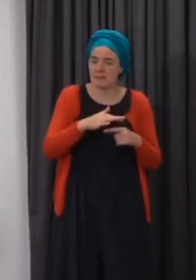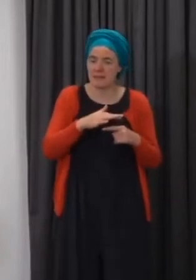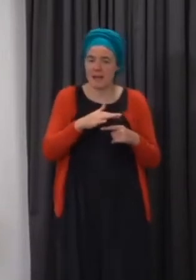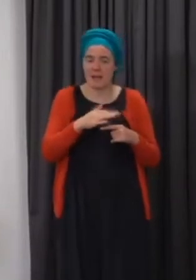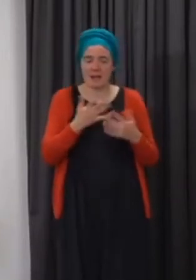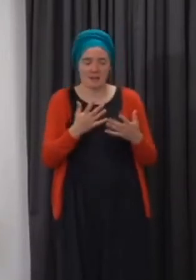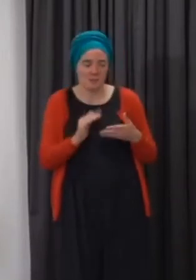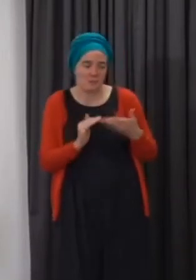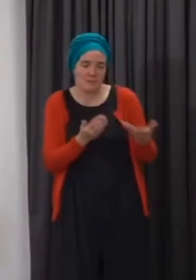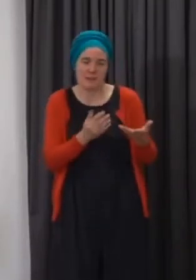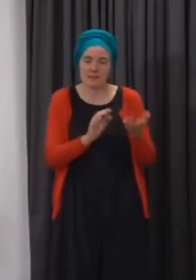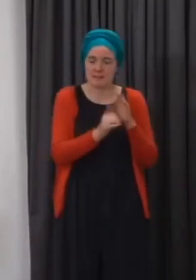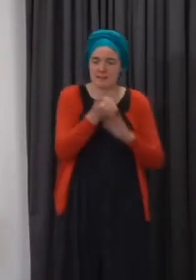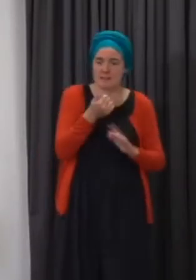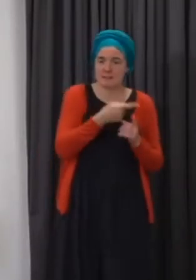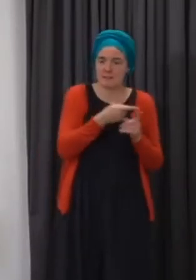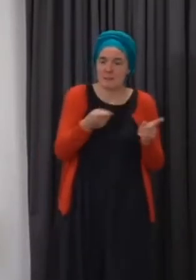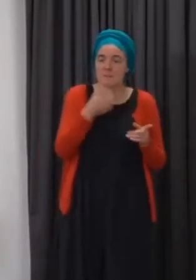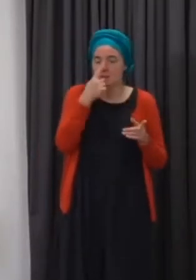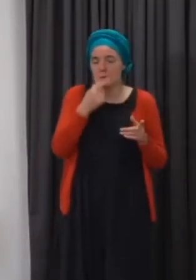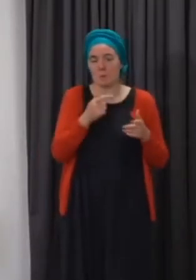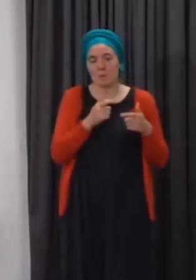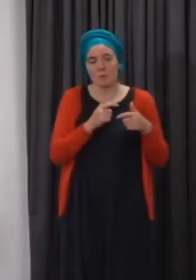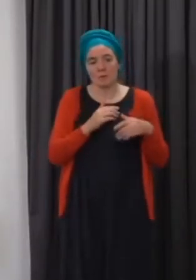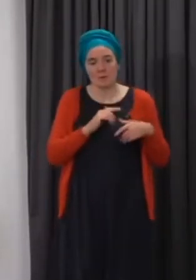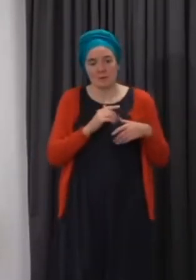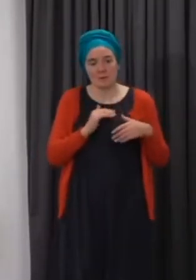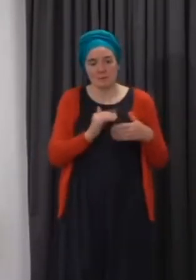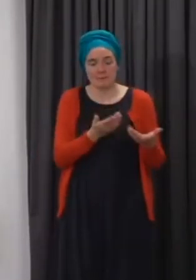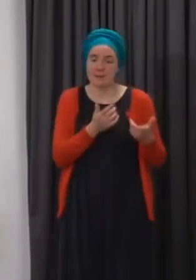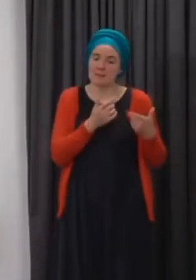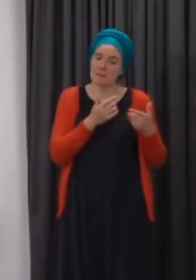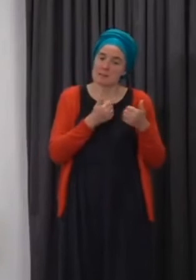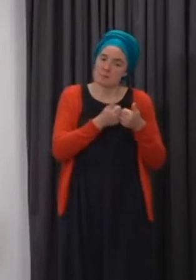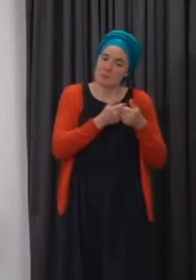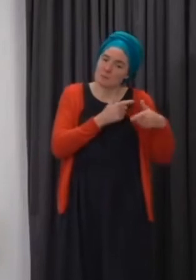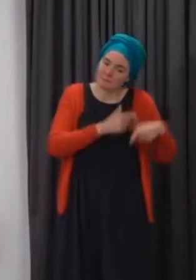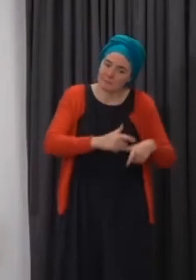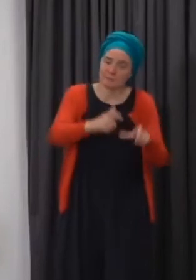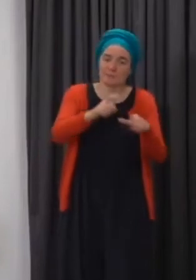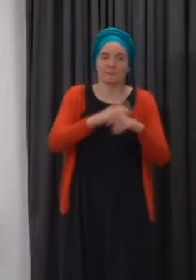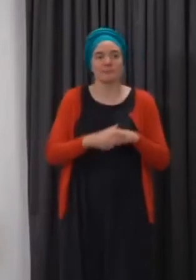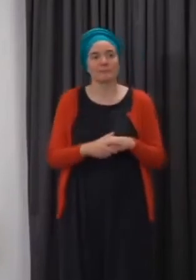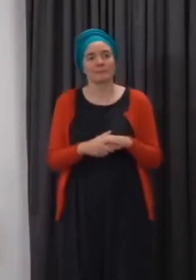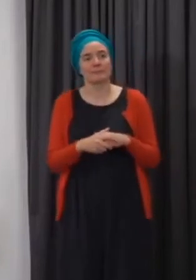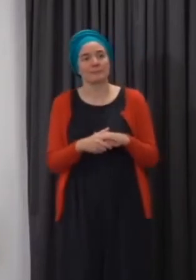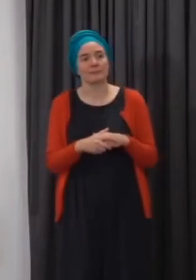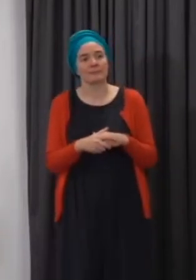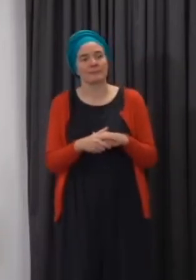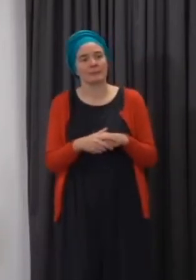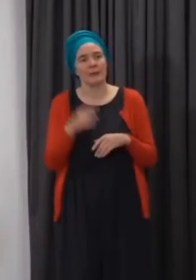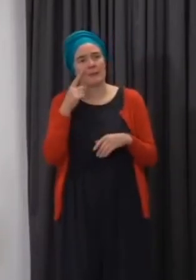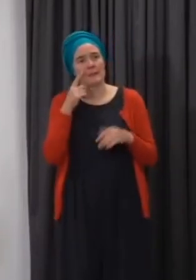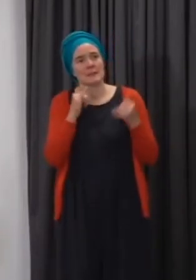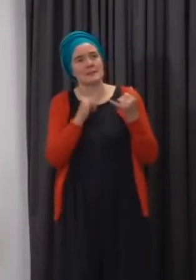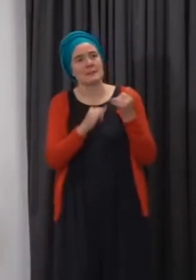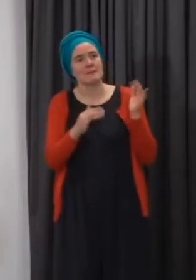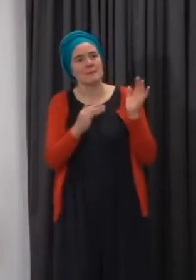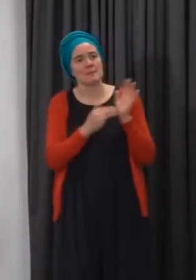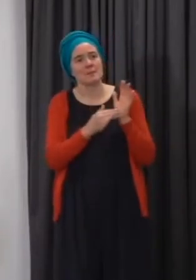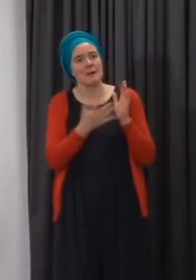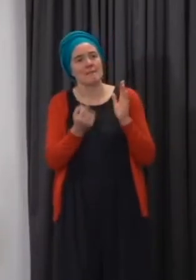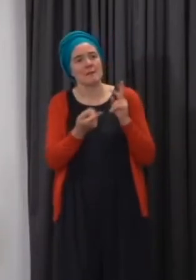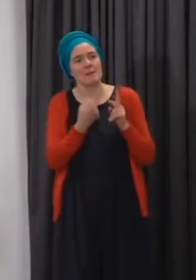ongoing support for their loved ones. Okay, thank you very much, Tom. I understand that Stefan Messenger has